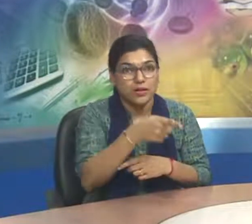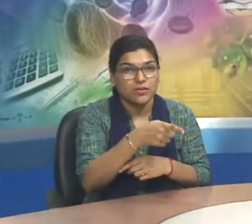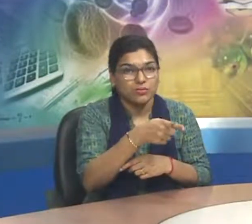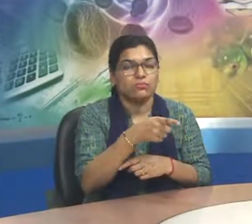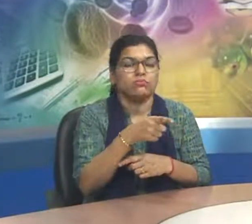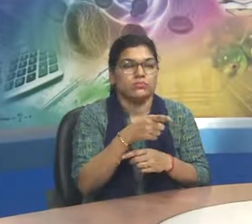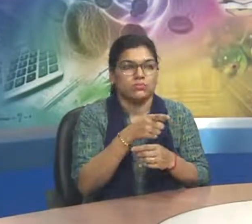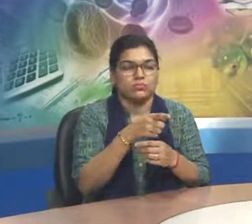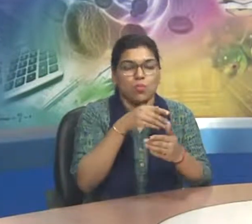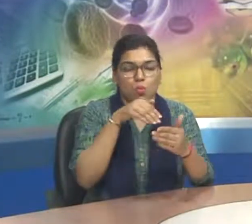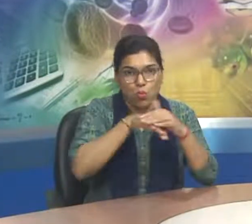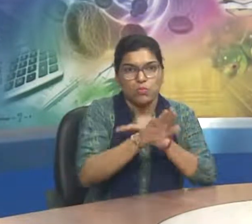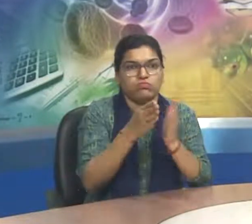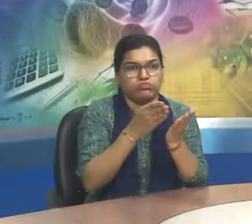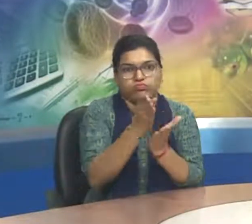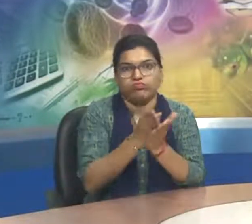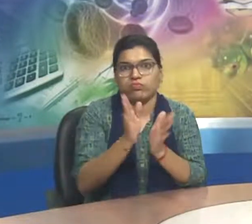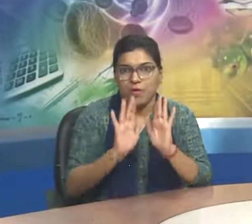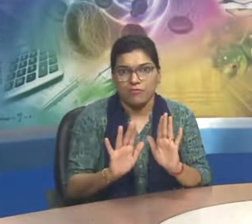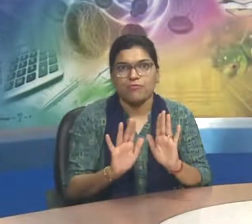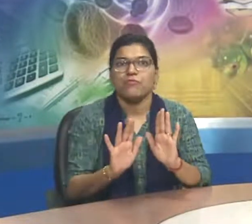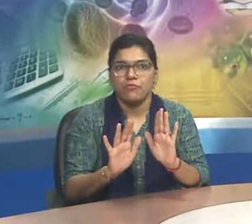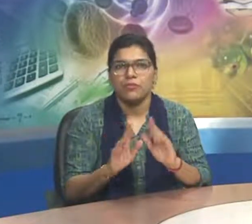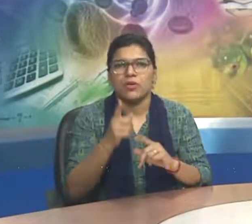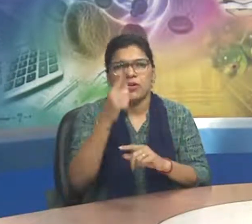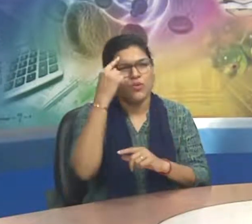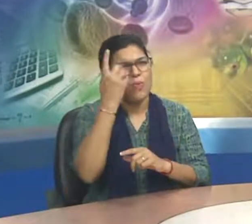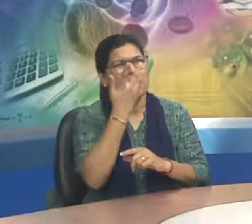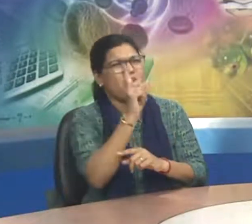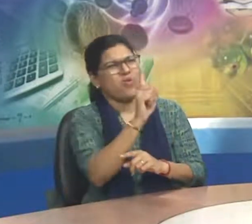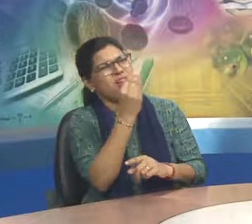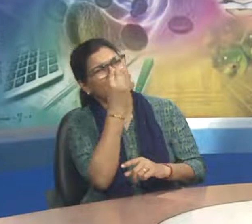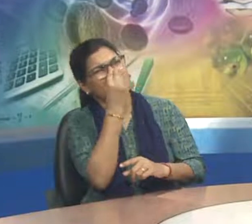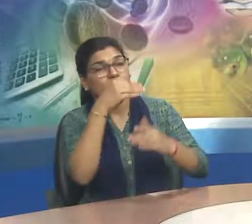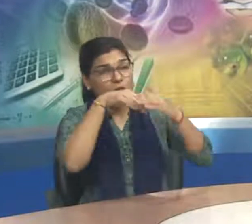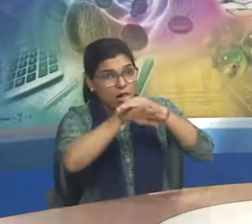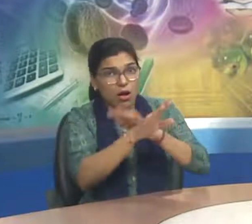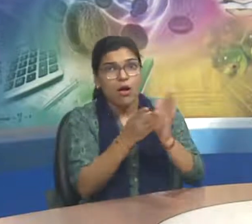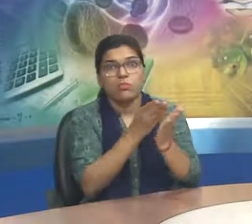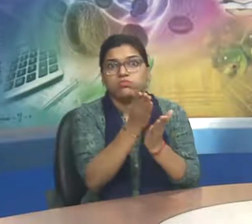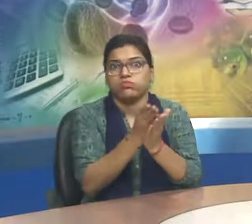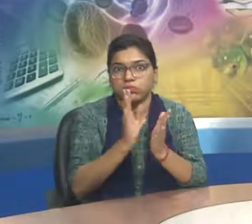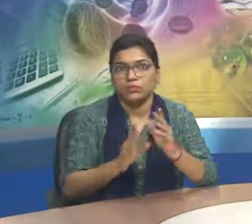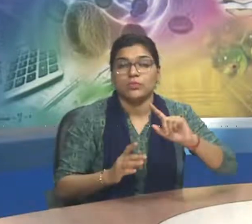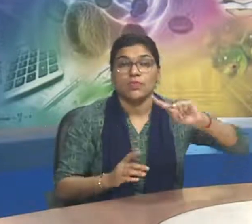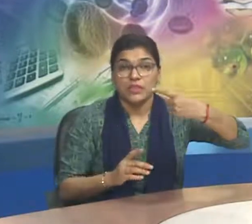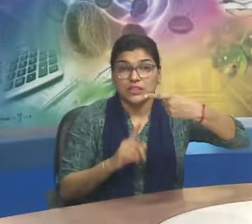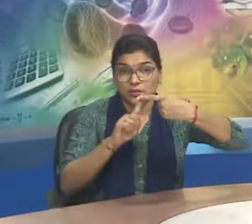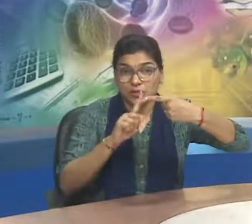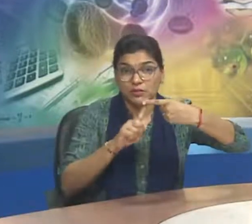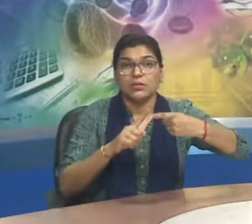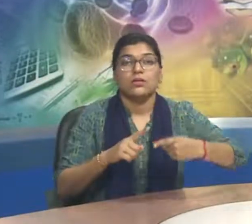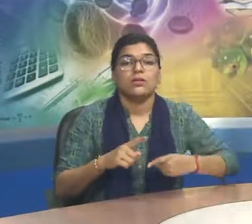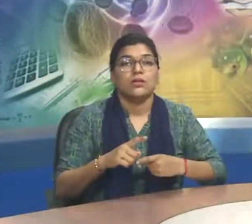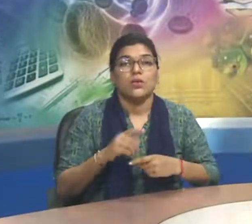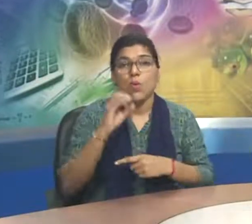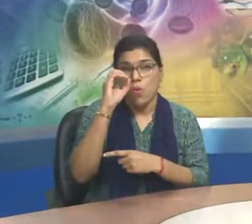Now let us understand little further that natural water bodies